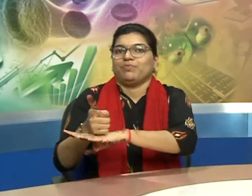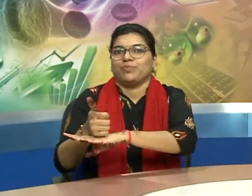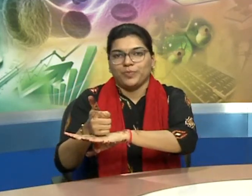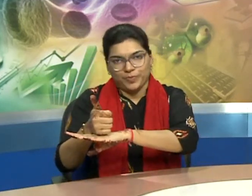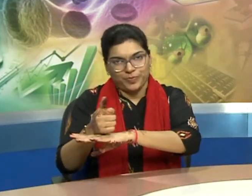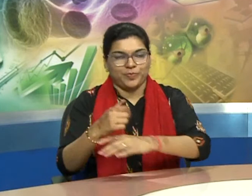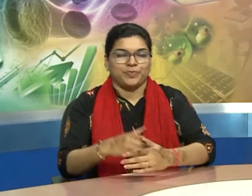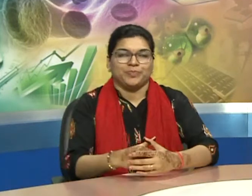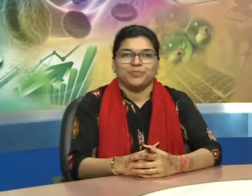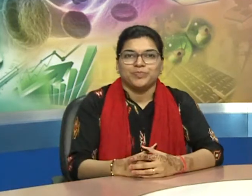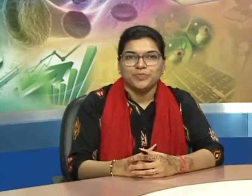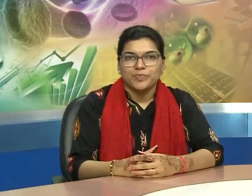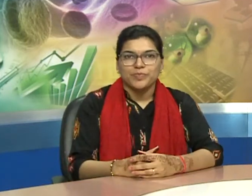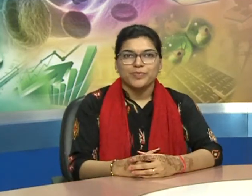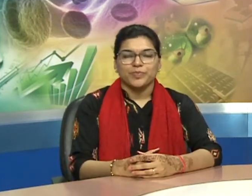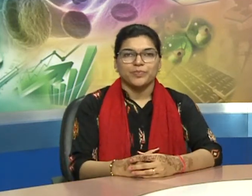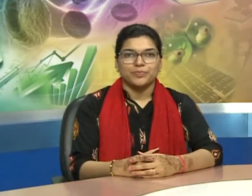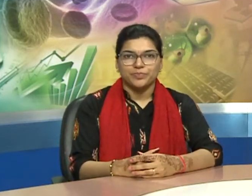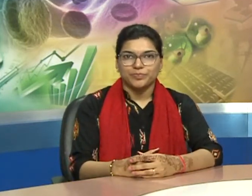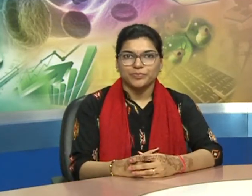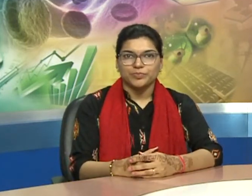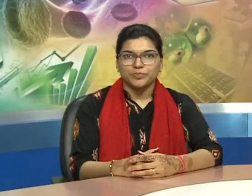So, this is important.